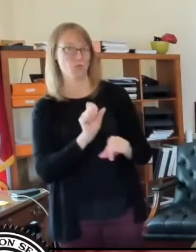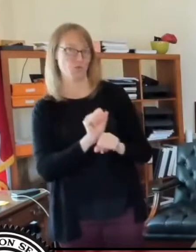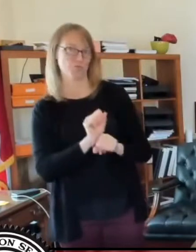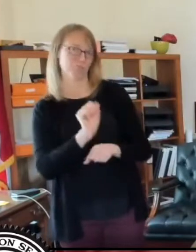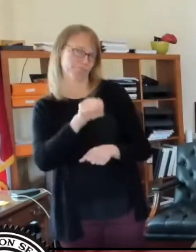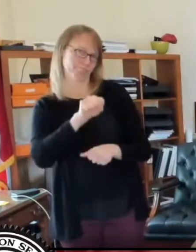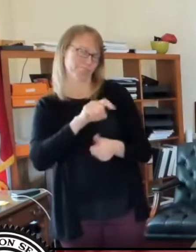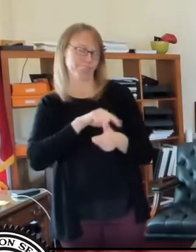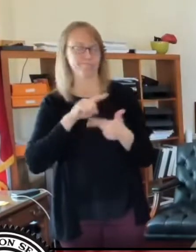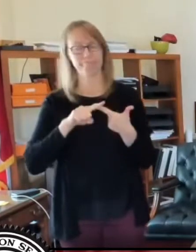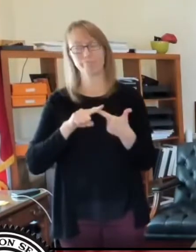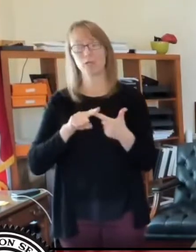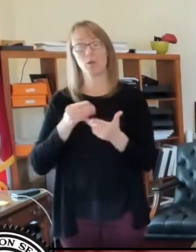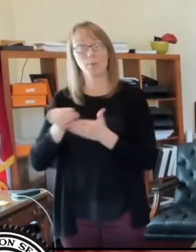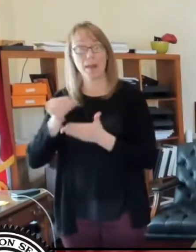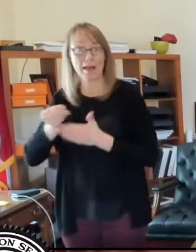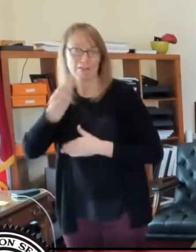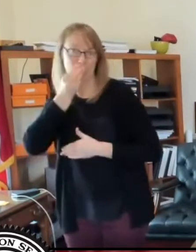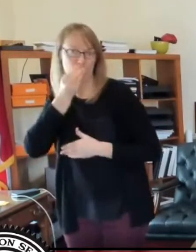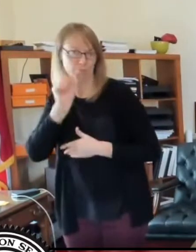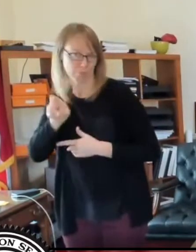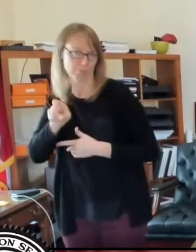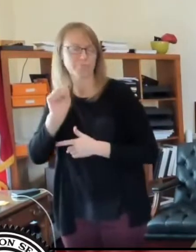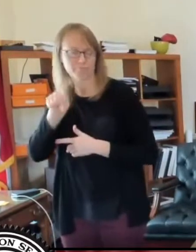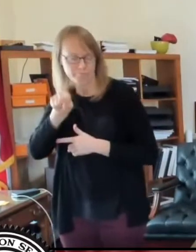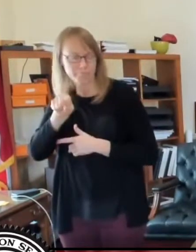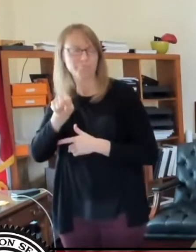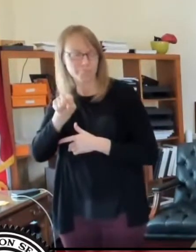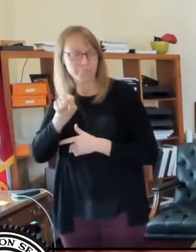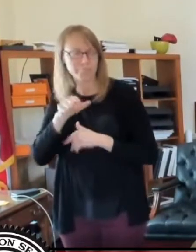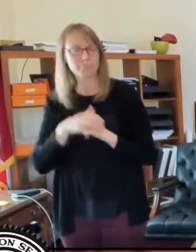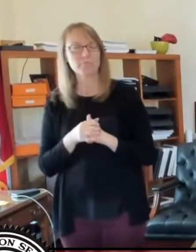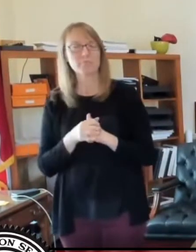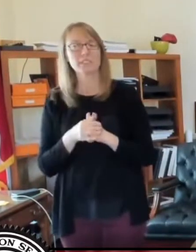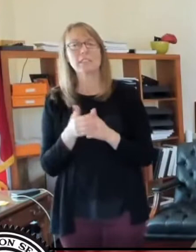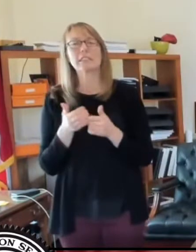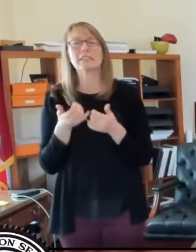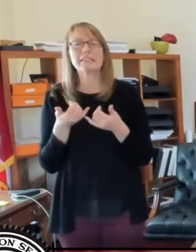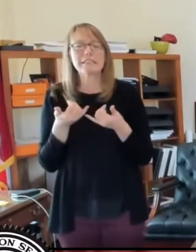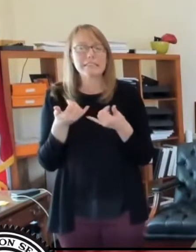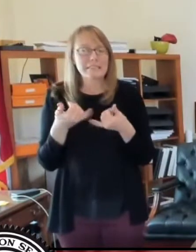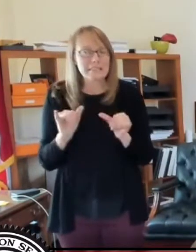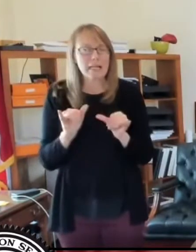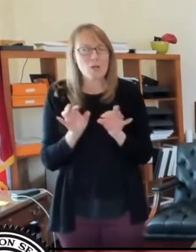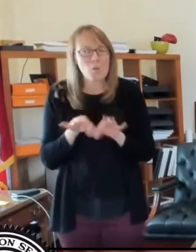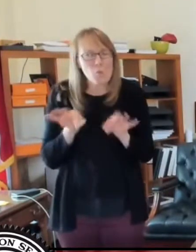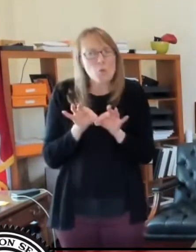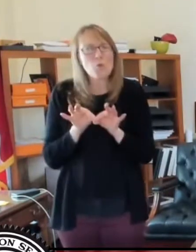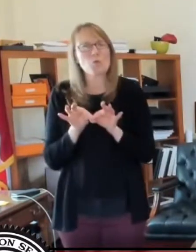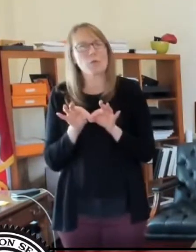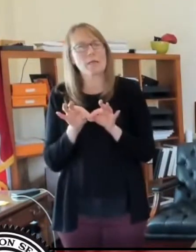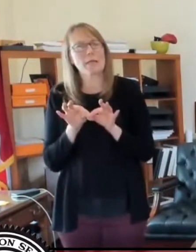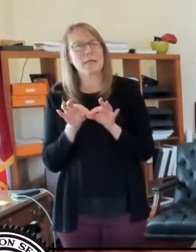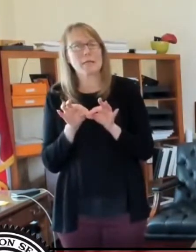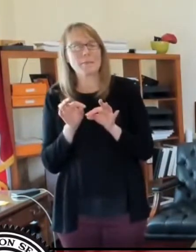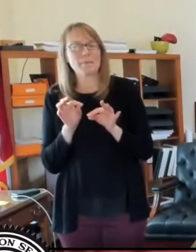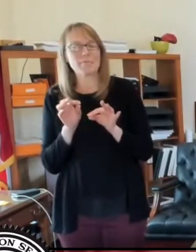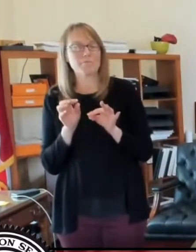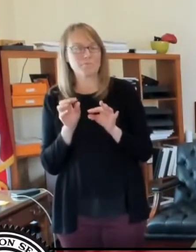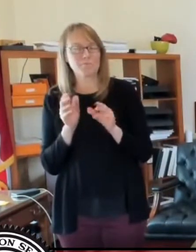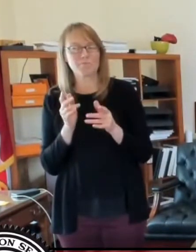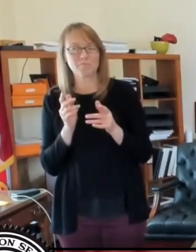but keep your groups really small and stay home when you can. And we think